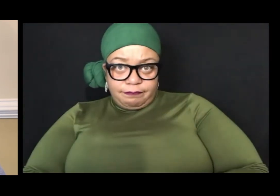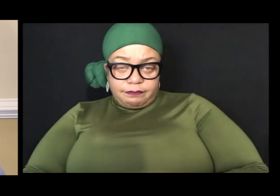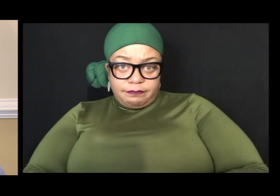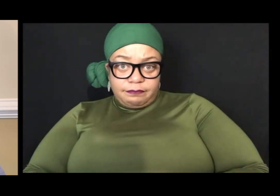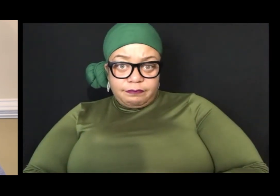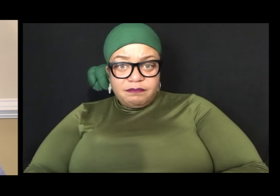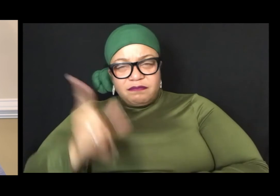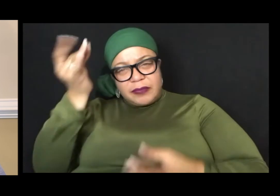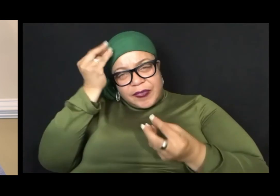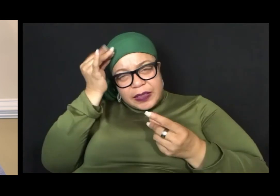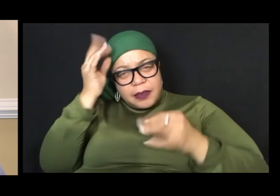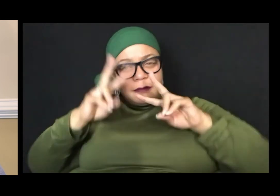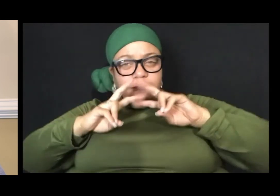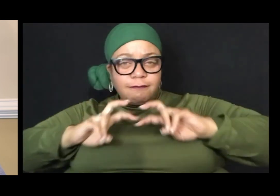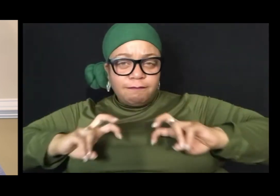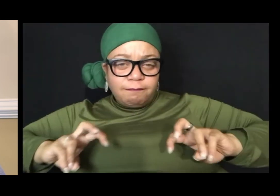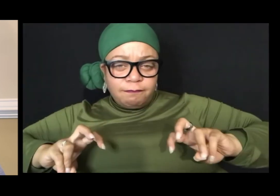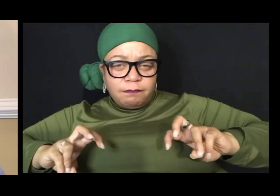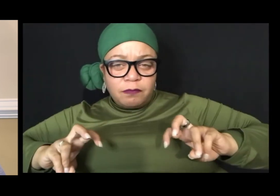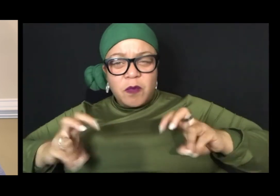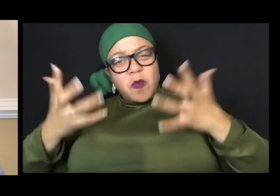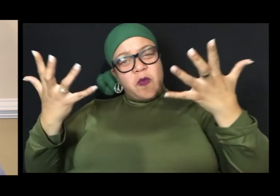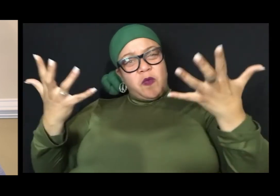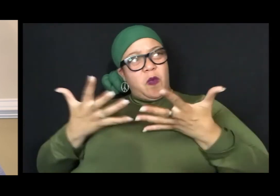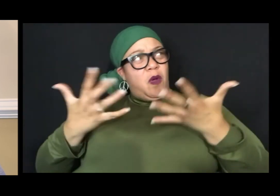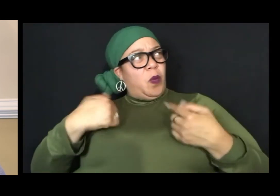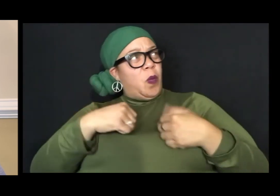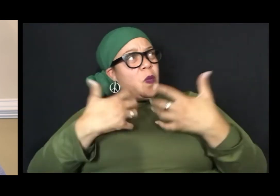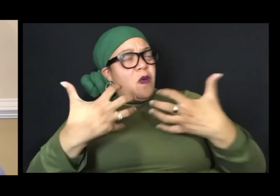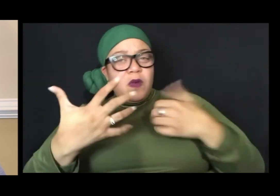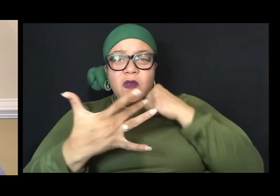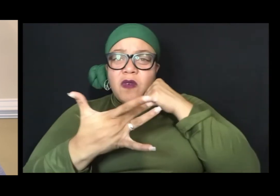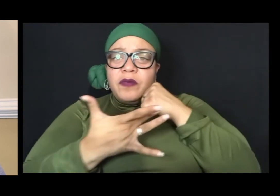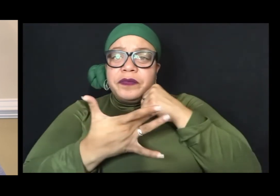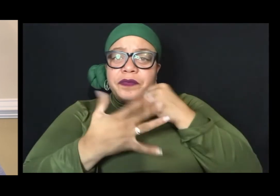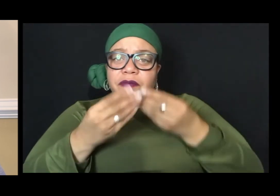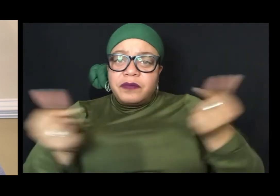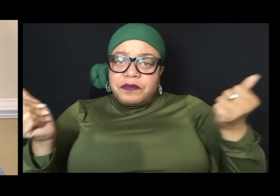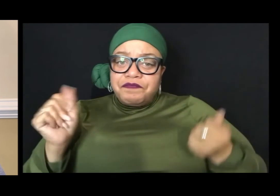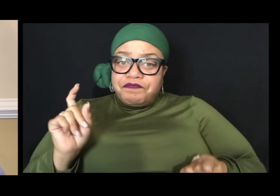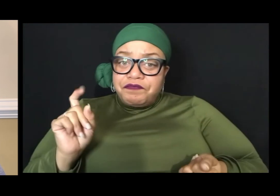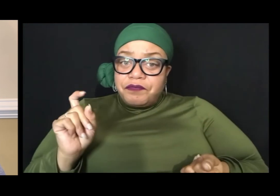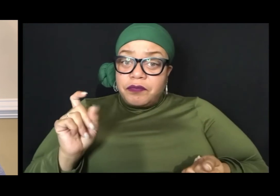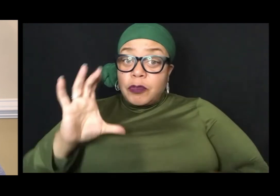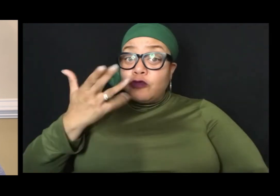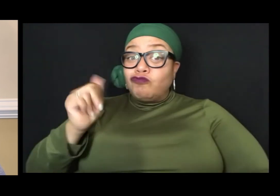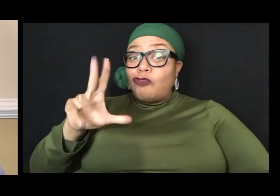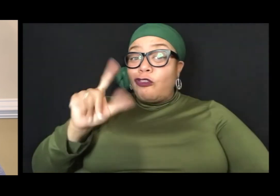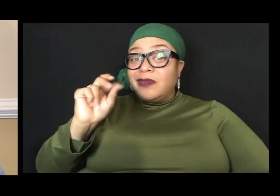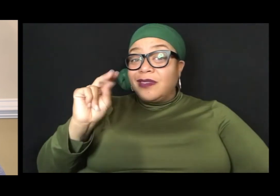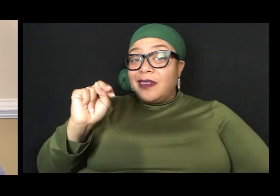critically. What are we asking technology to solve? Charlton McWayne, in his book Black Software,